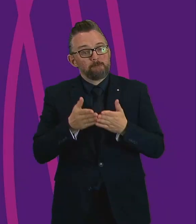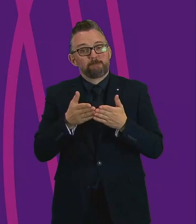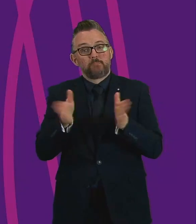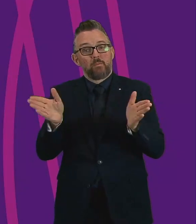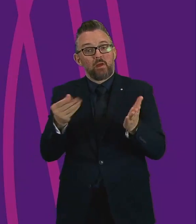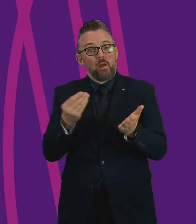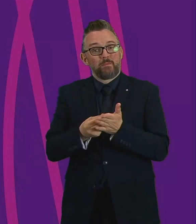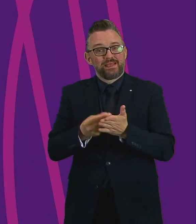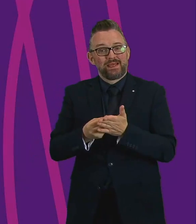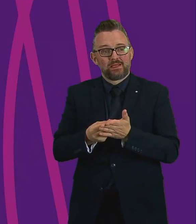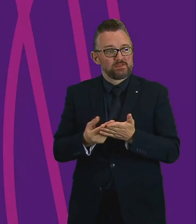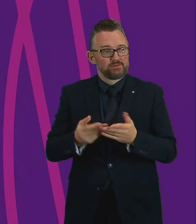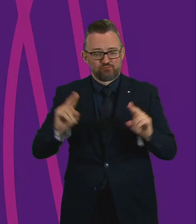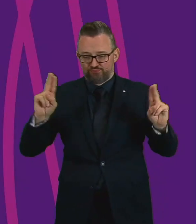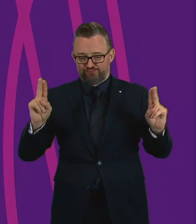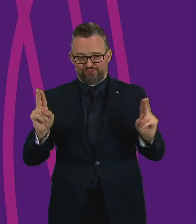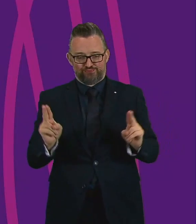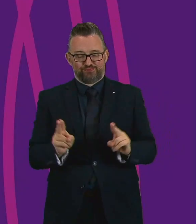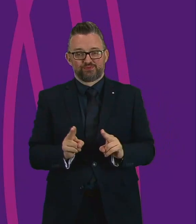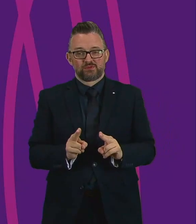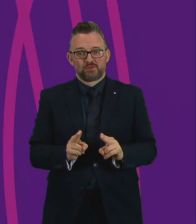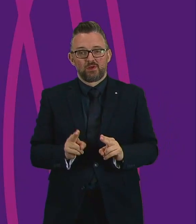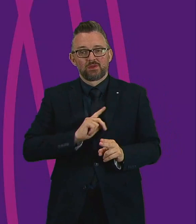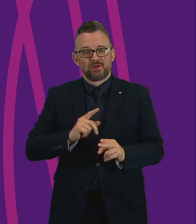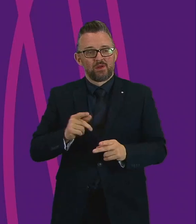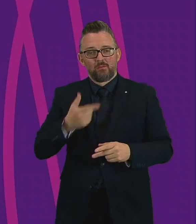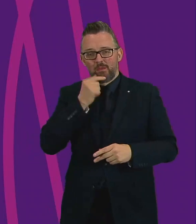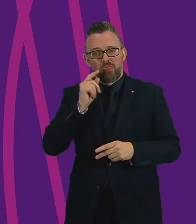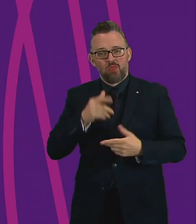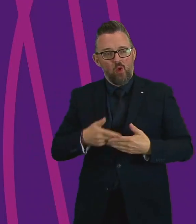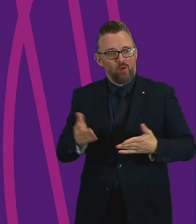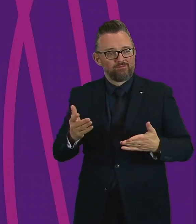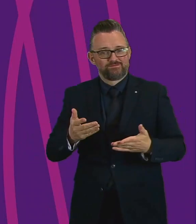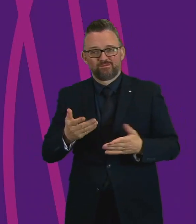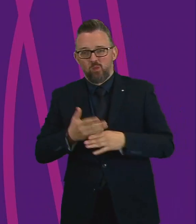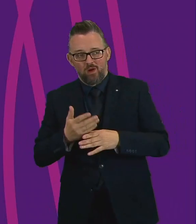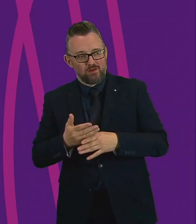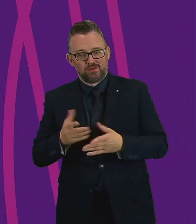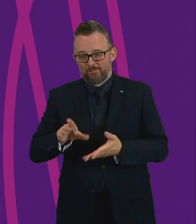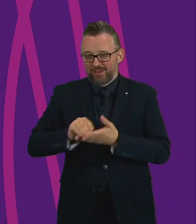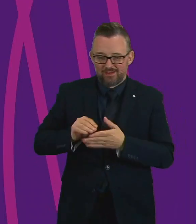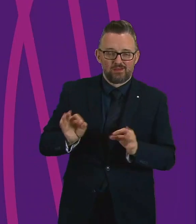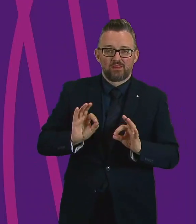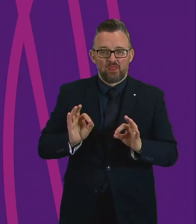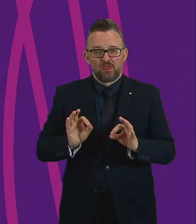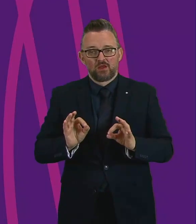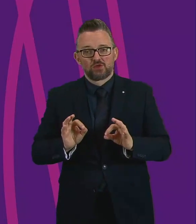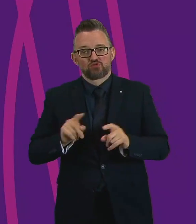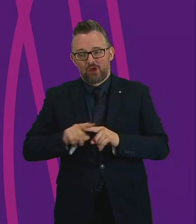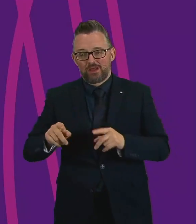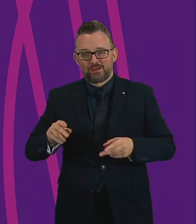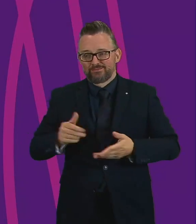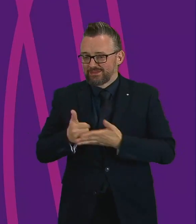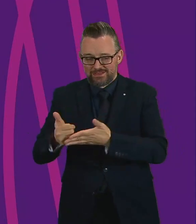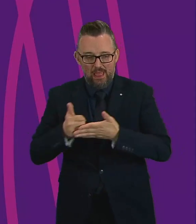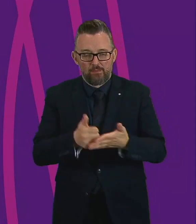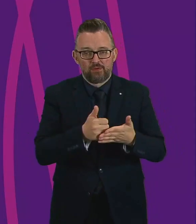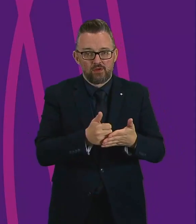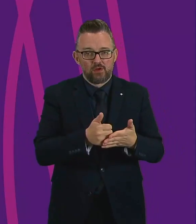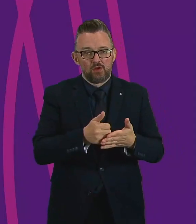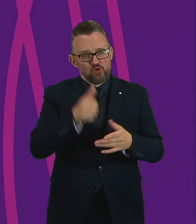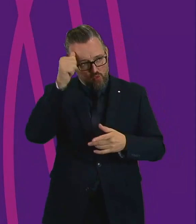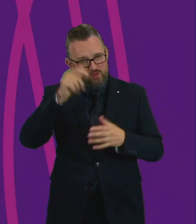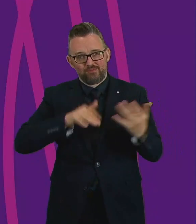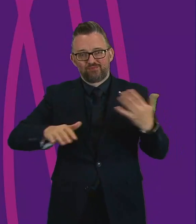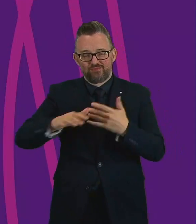due to tax reliefs, payment holidays, reduced income, tax yields, etc., whilst the costs to the state and healthcare, business